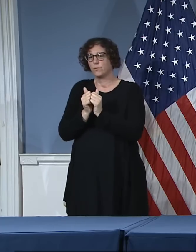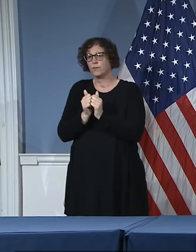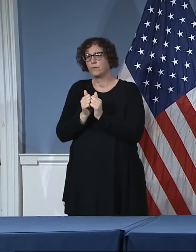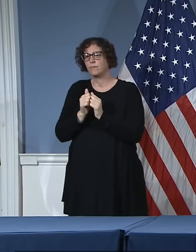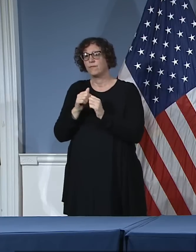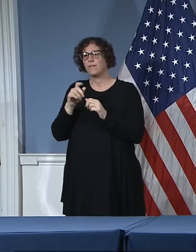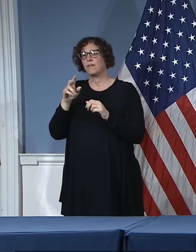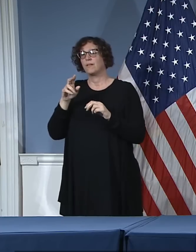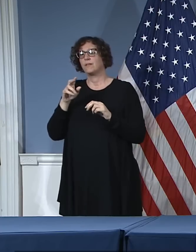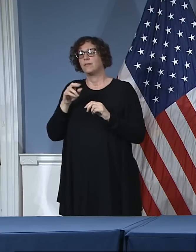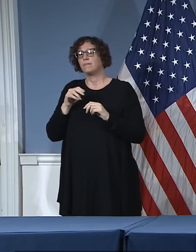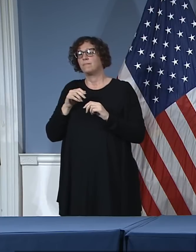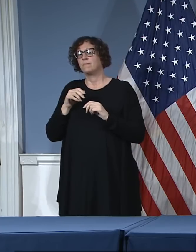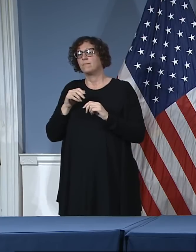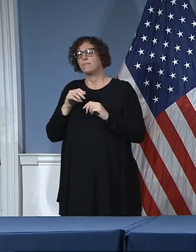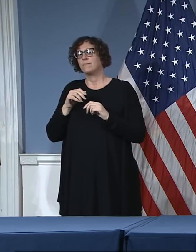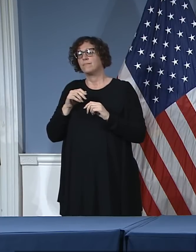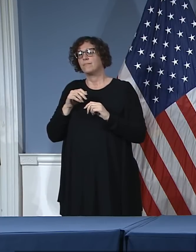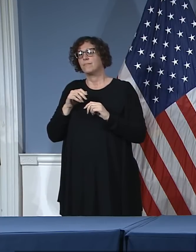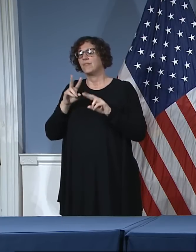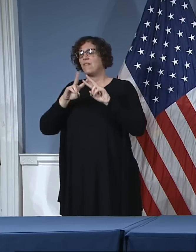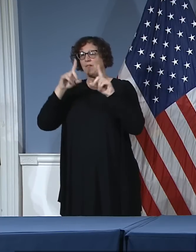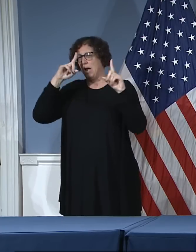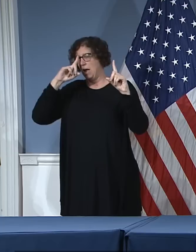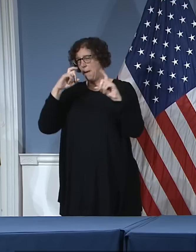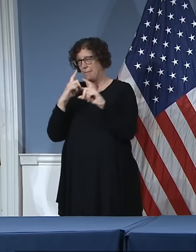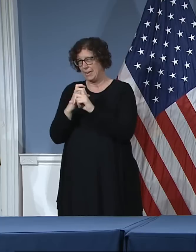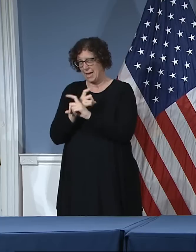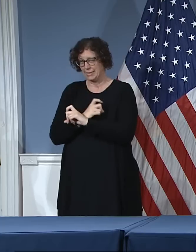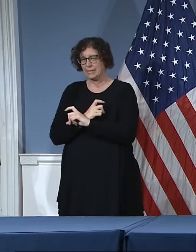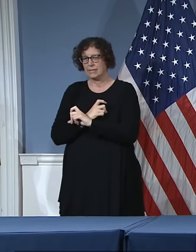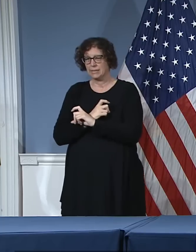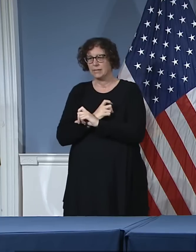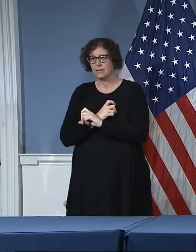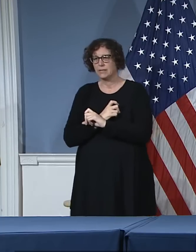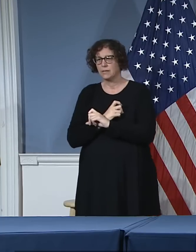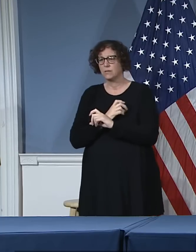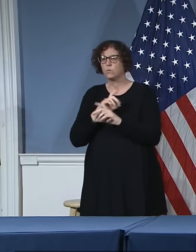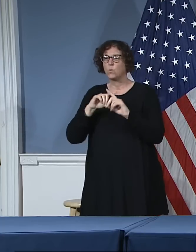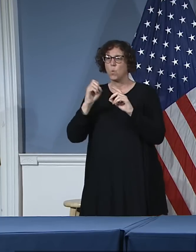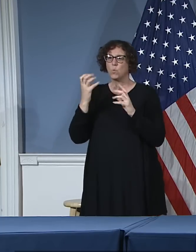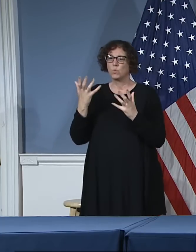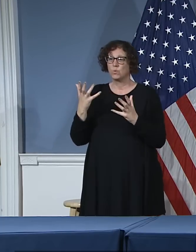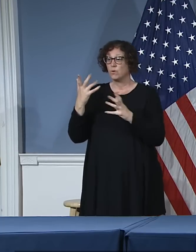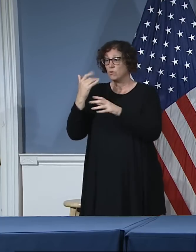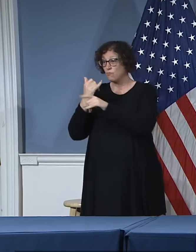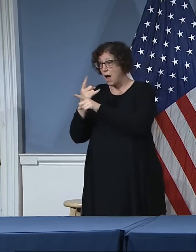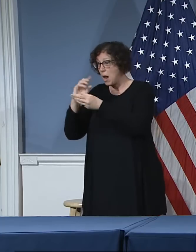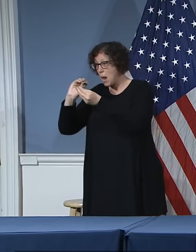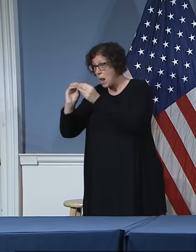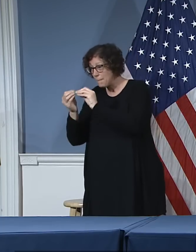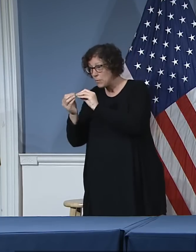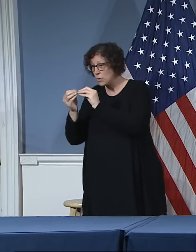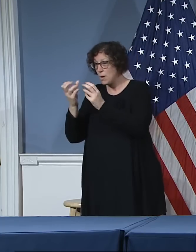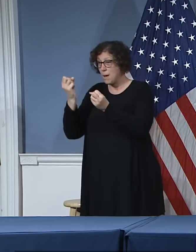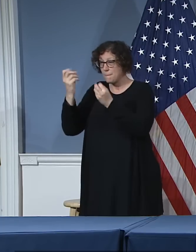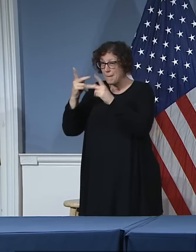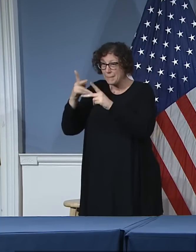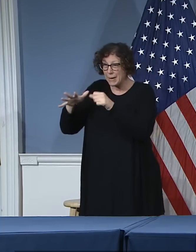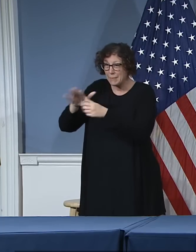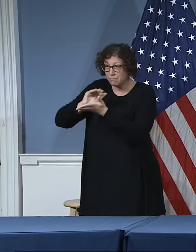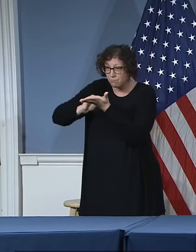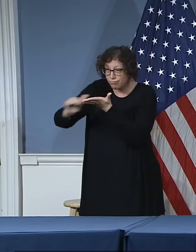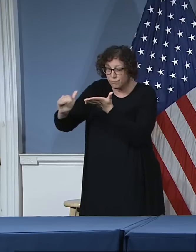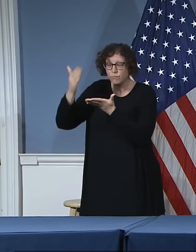I am confident now that we have the ability to figure out what that right number is. I don't know the number yet. I want to be real with you and honest with